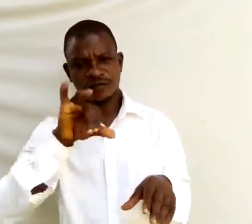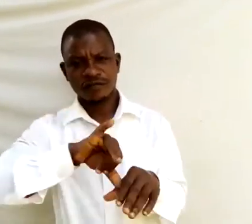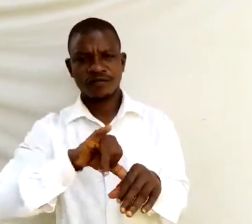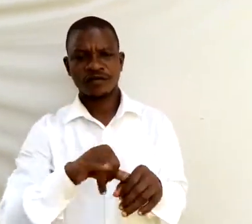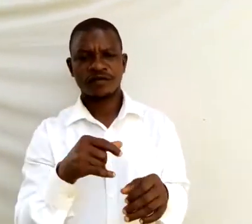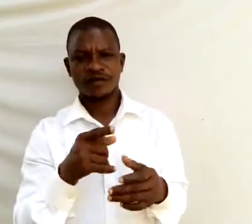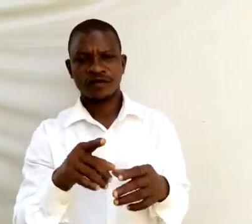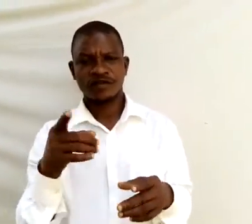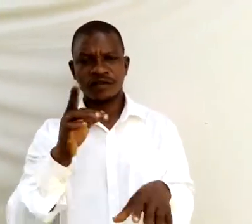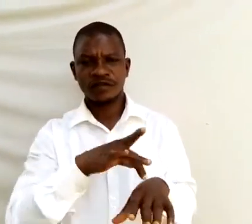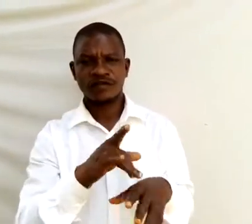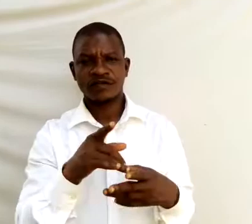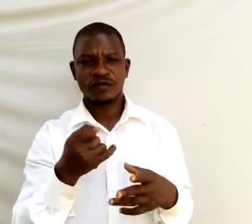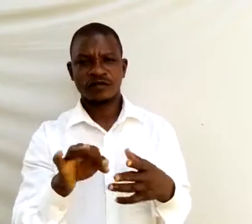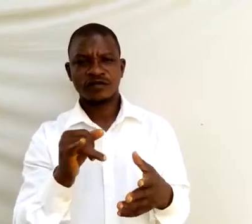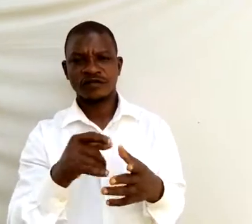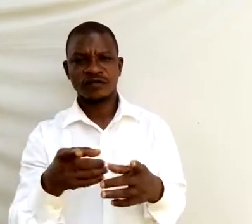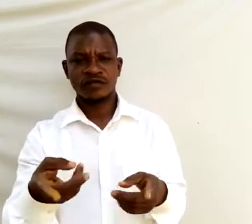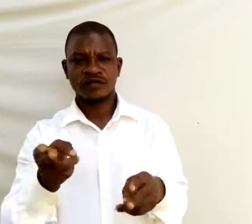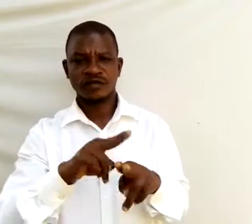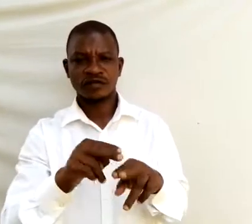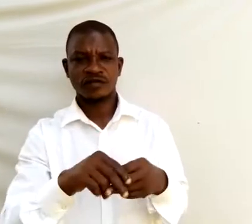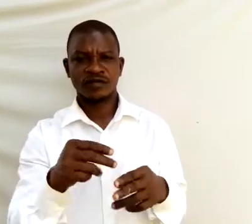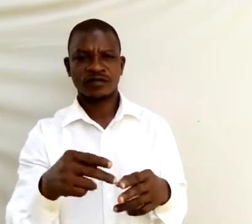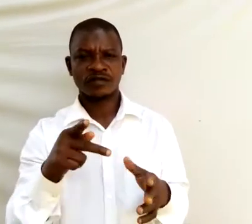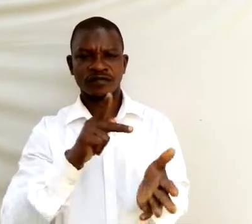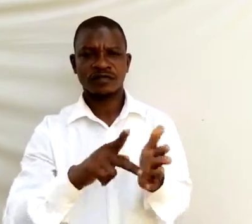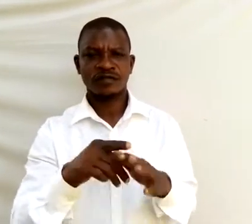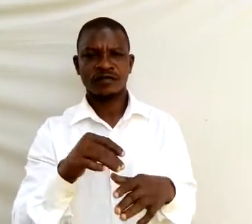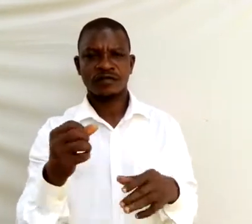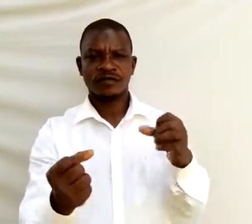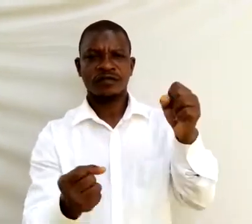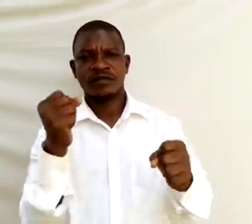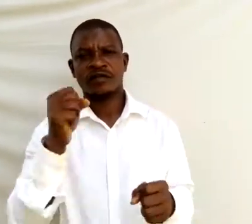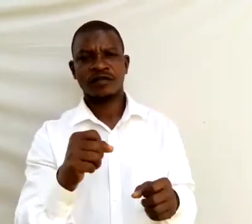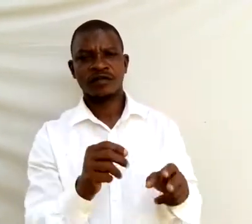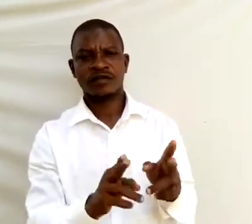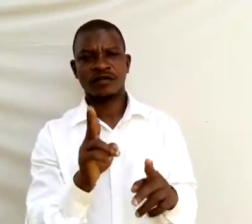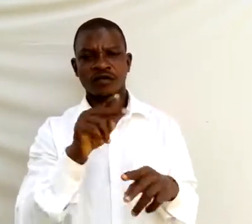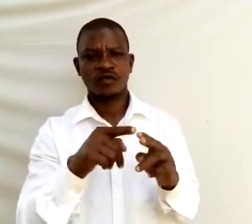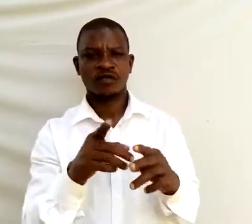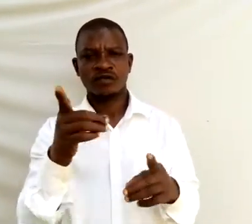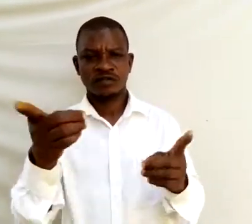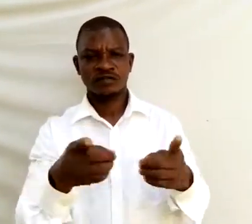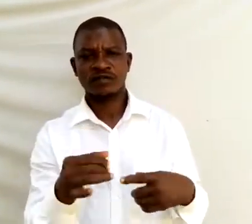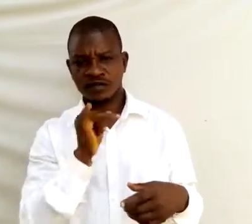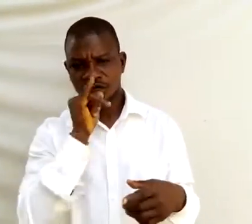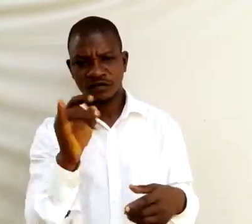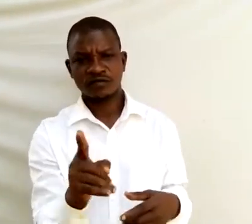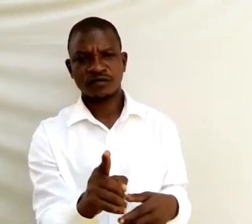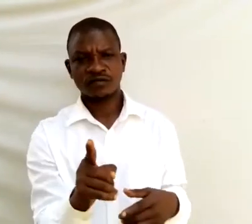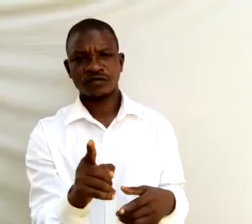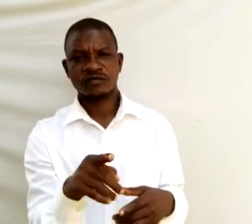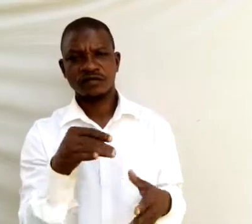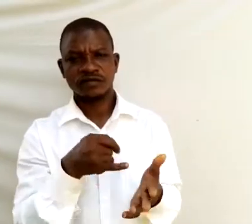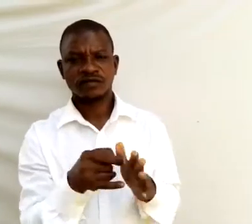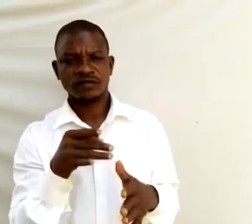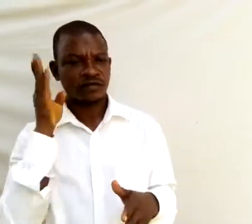The effects of the increase in price of cars on demand is 1. It will cause the demand